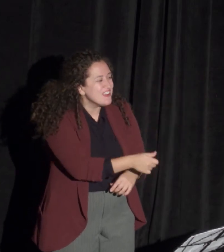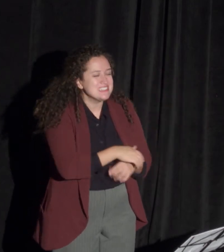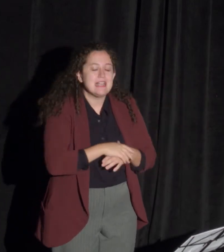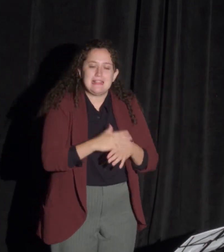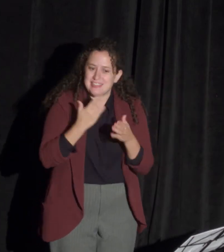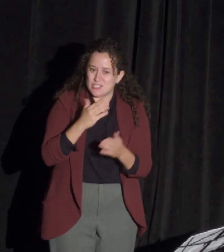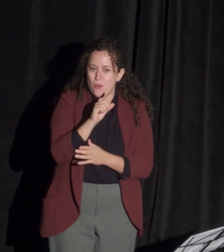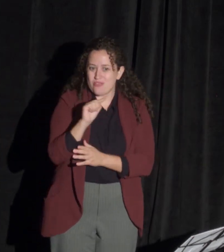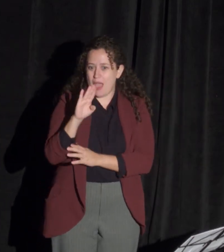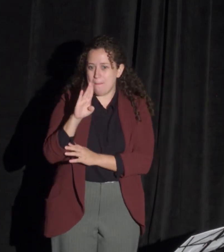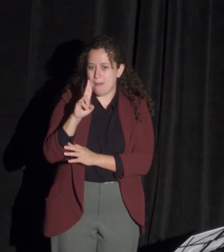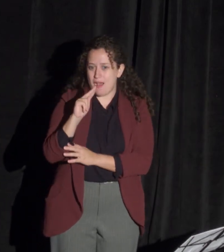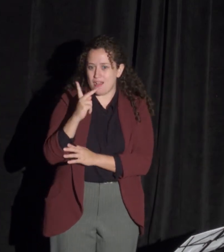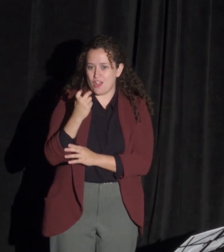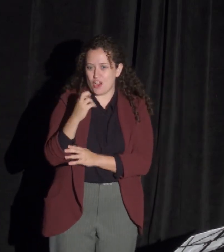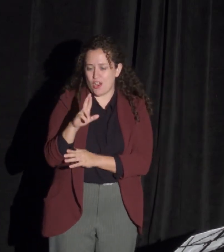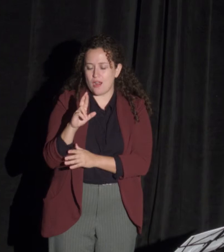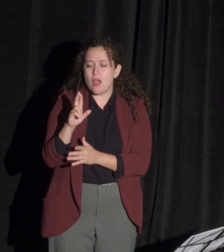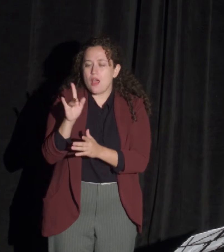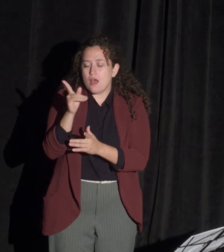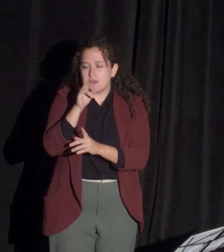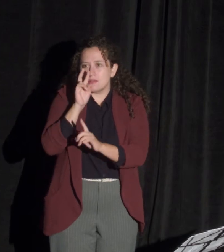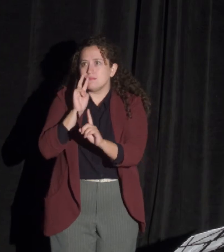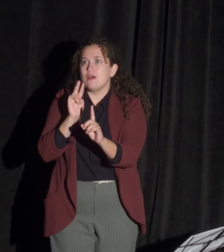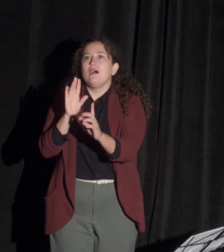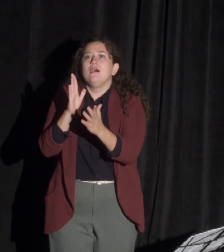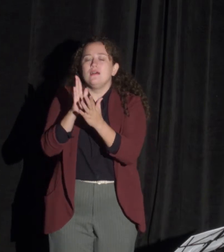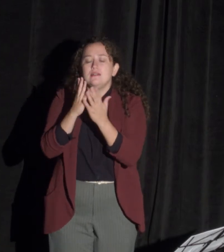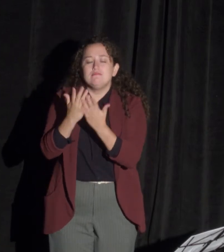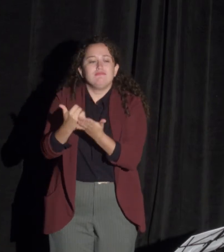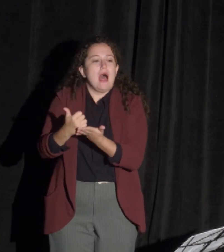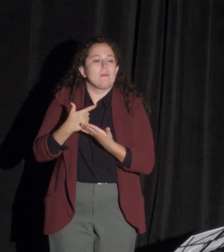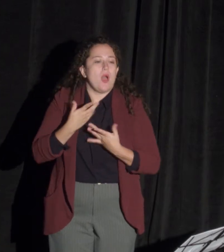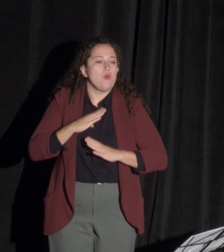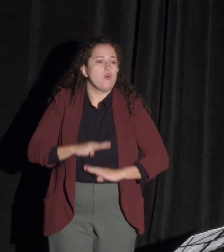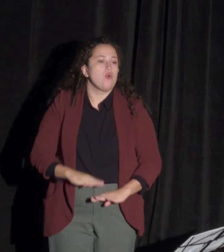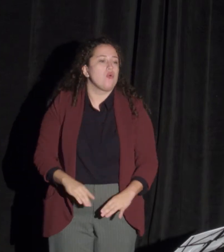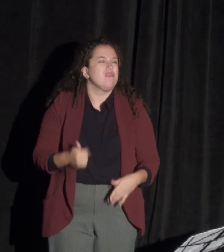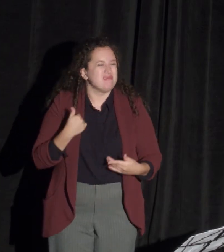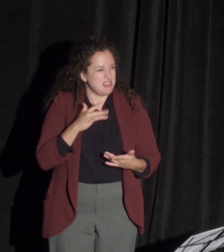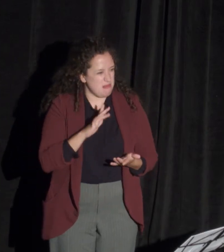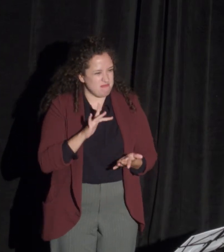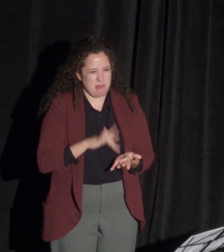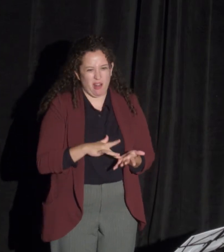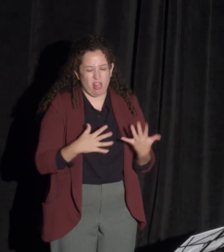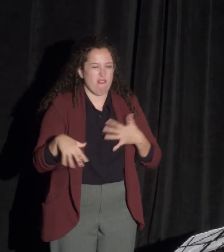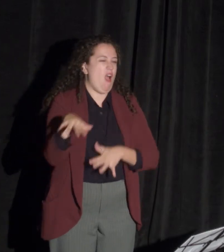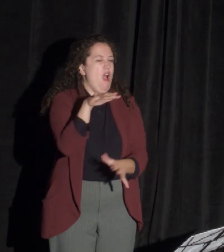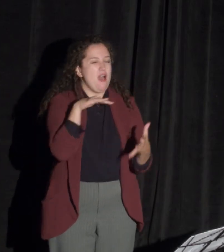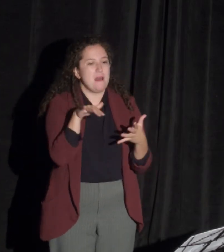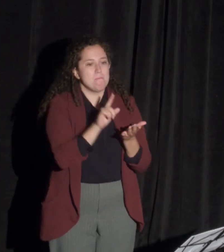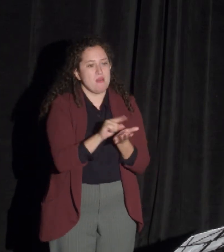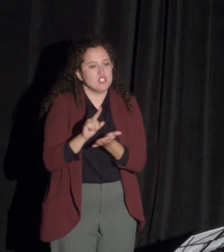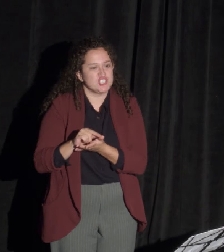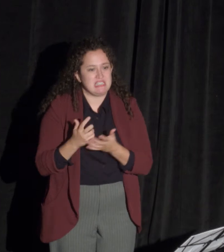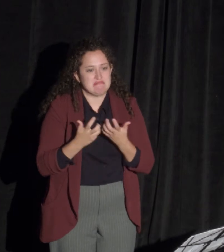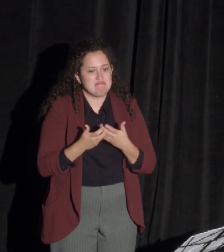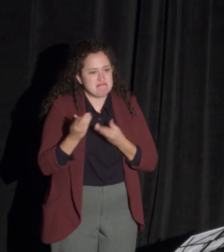of sanity in the storm that is publishing. And I'd like to give a special shout out to C.L. Clark and Tasha Suri, members of